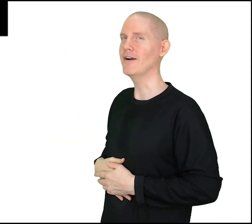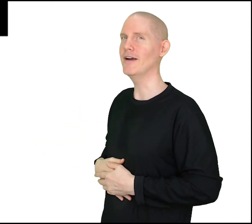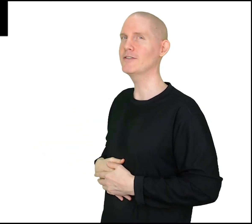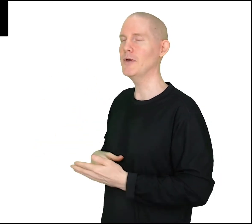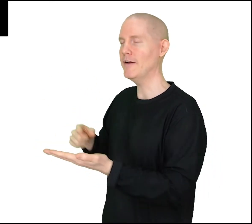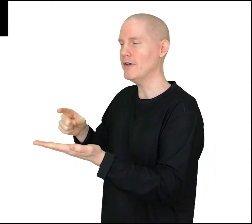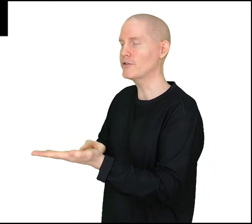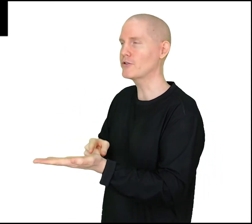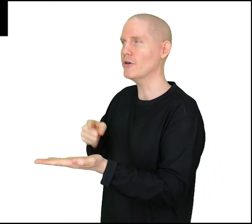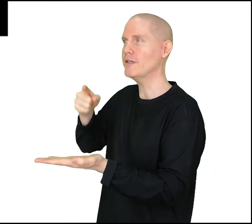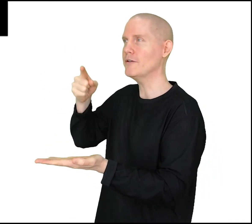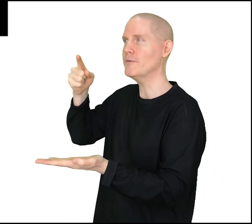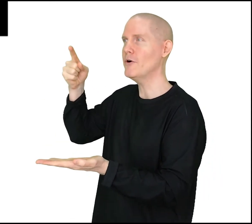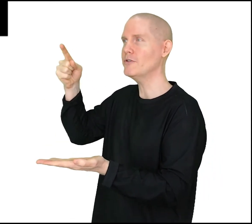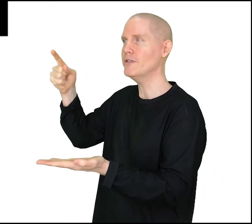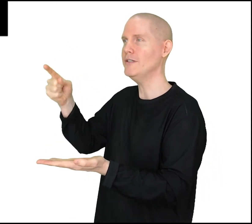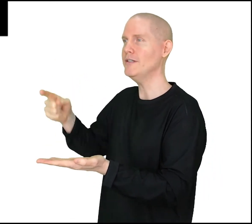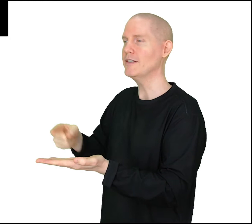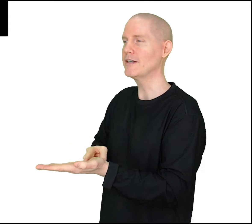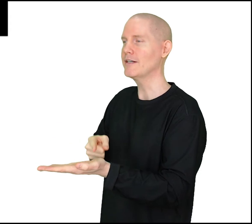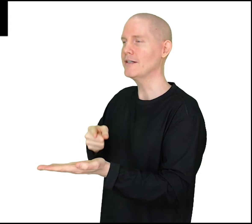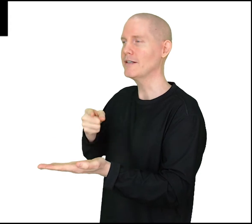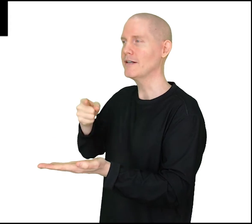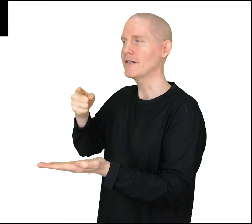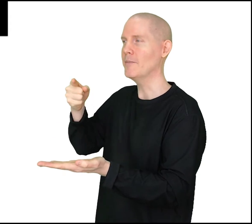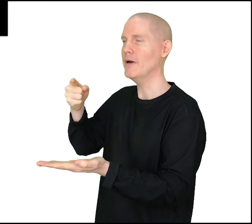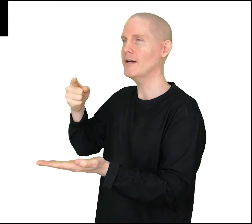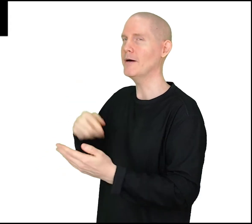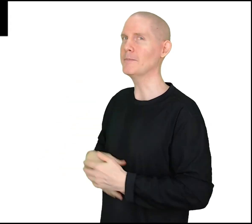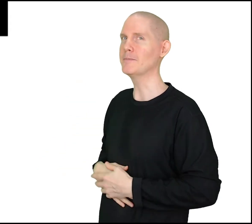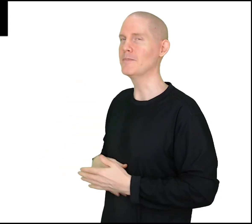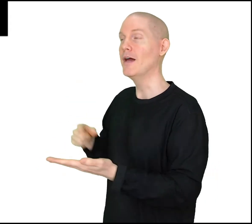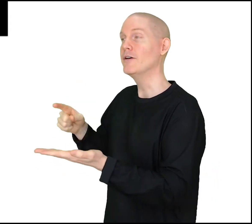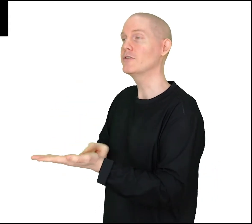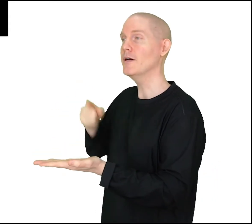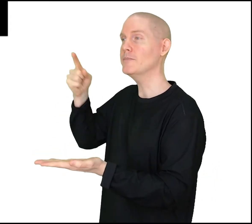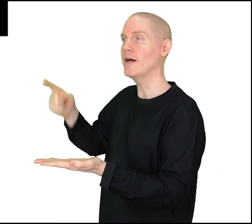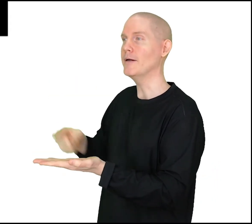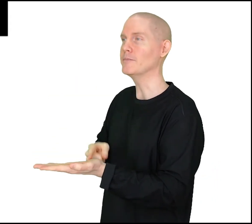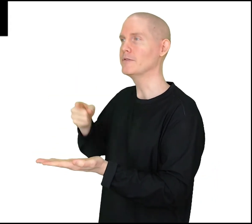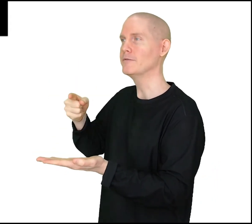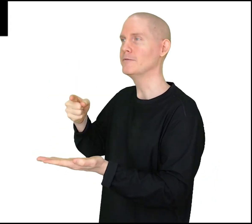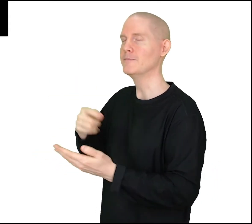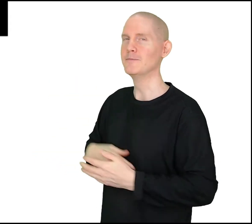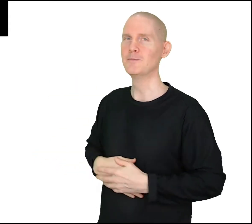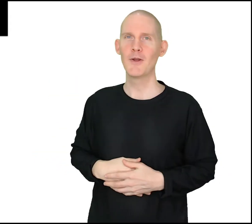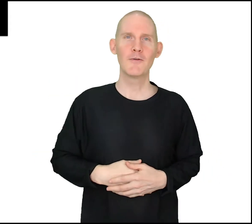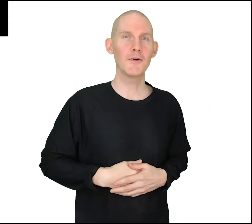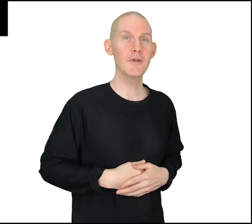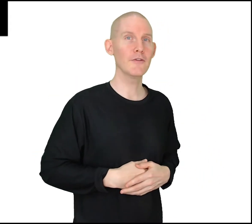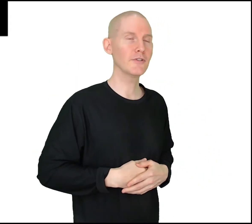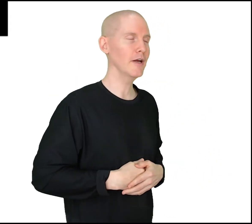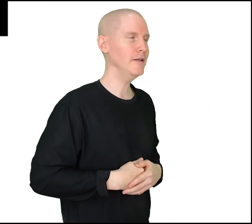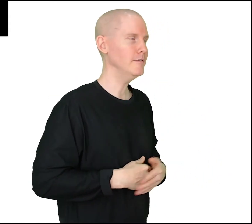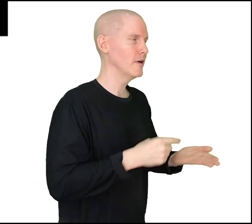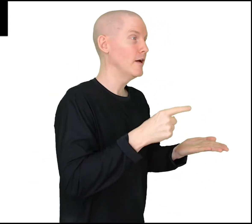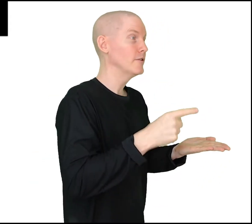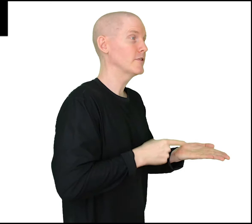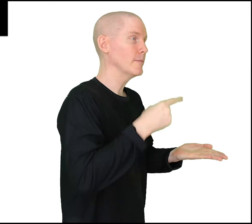so we have that circular motion. Come back up. Sometimes. From the other side,